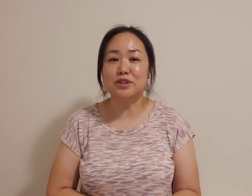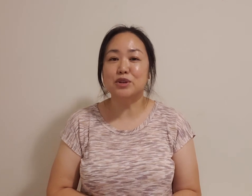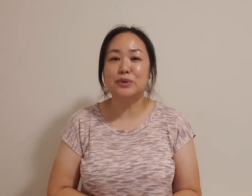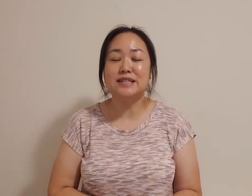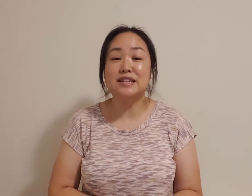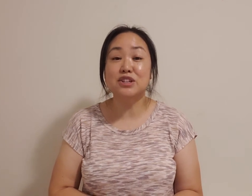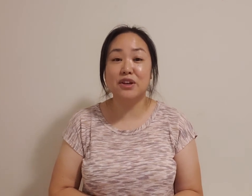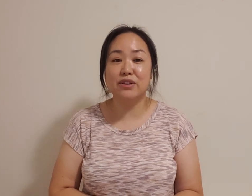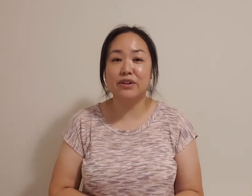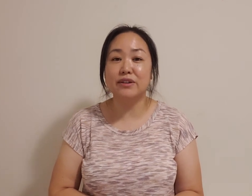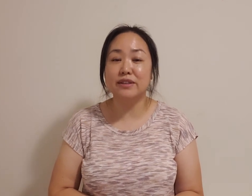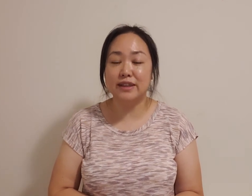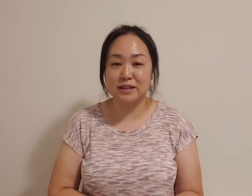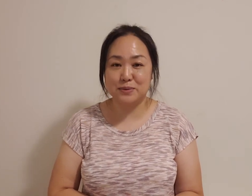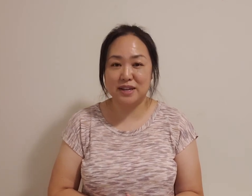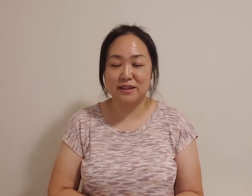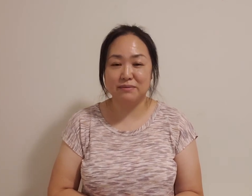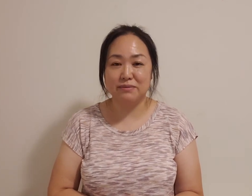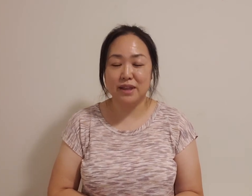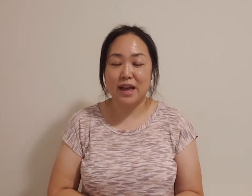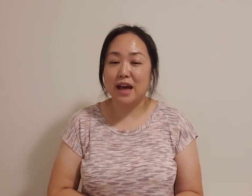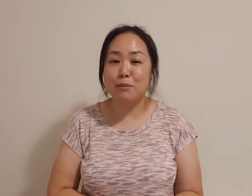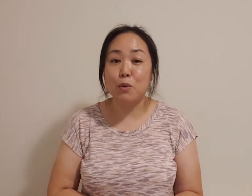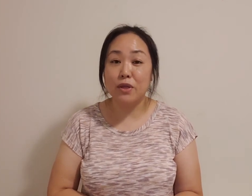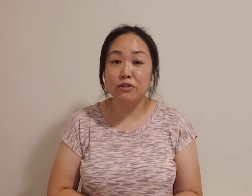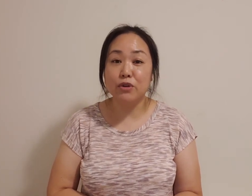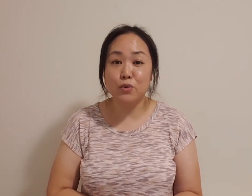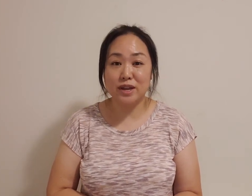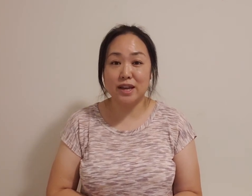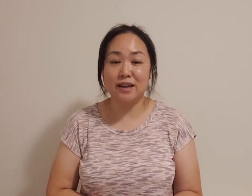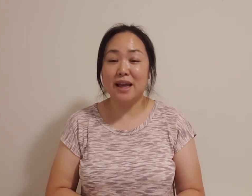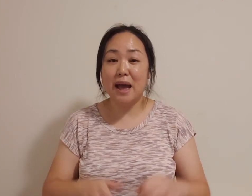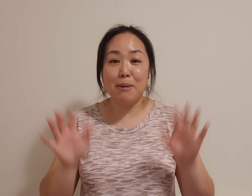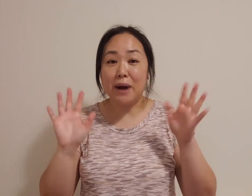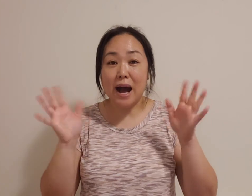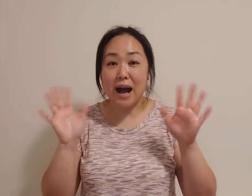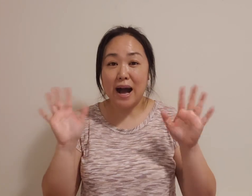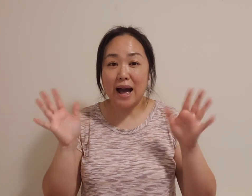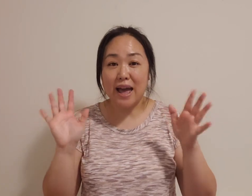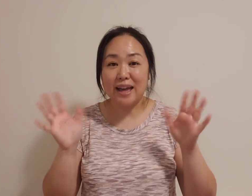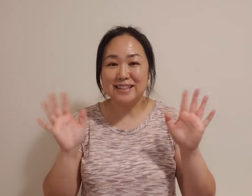we see each other next week. Have a wonderful week. Bye.